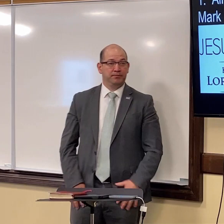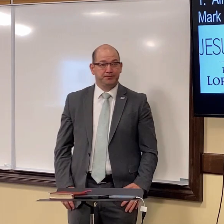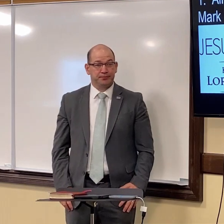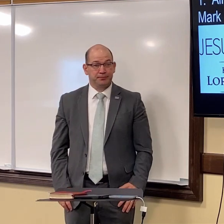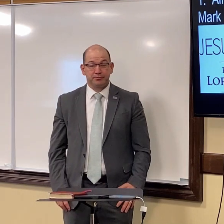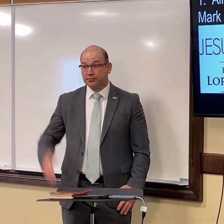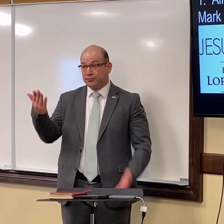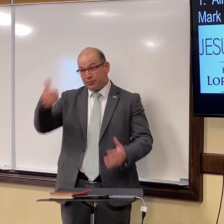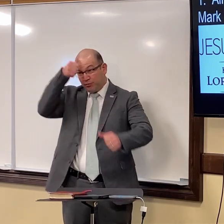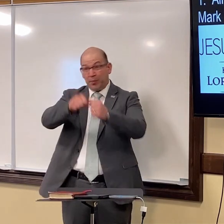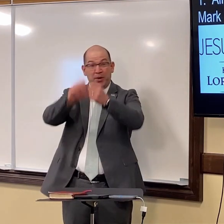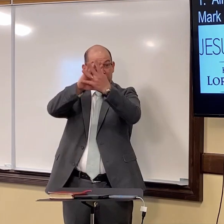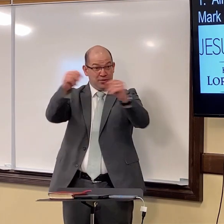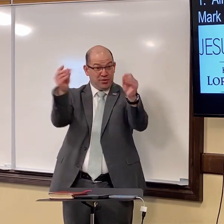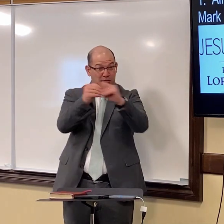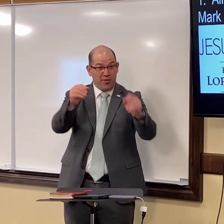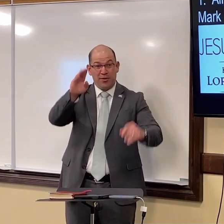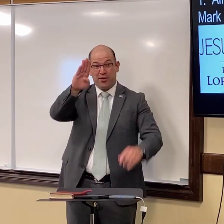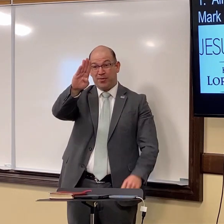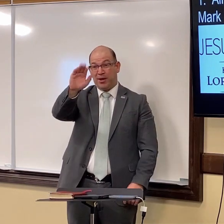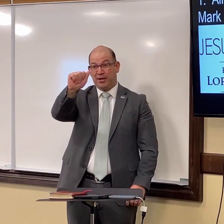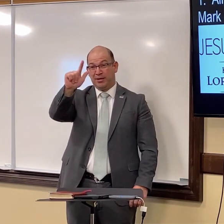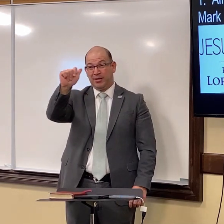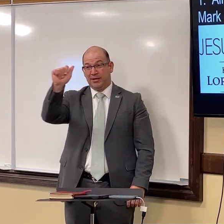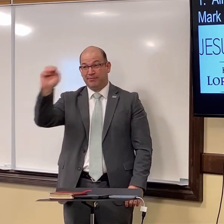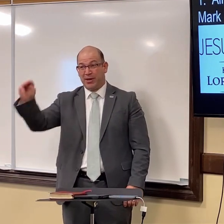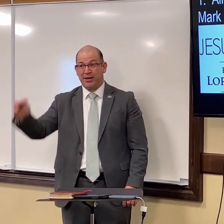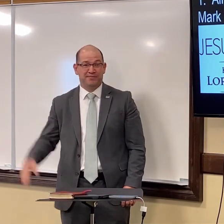For example, maybe you remember the story.